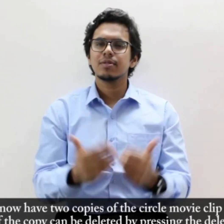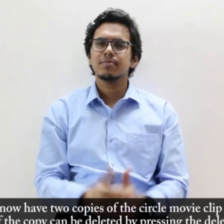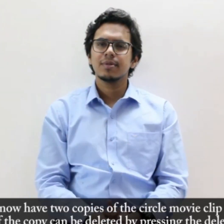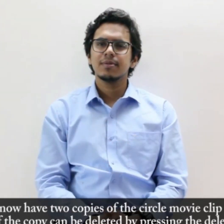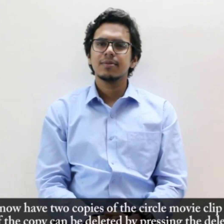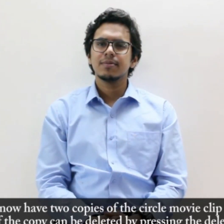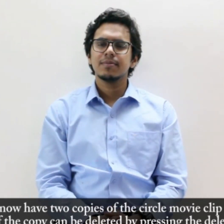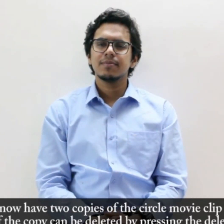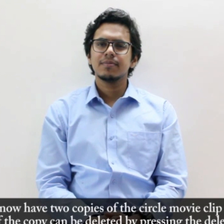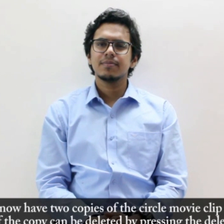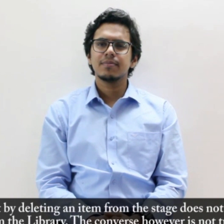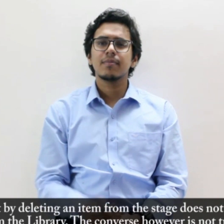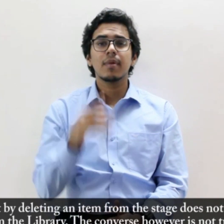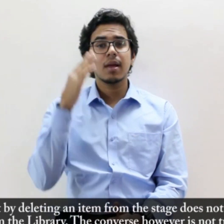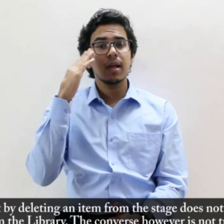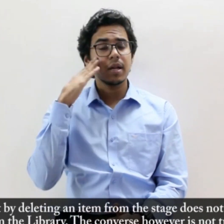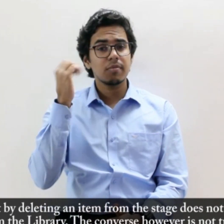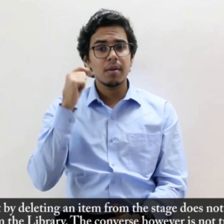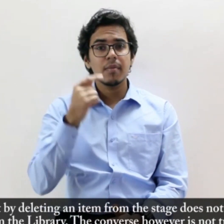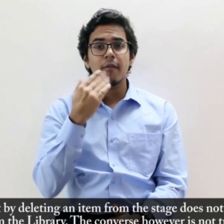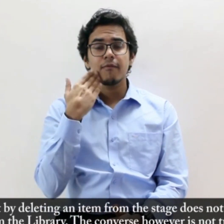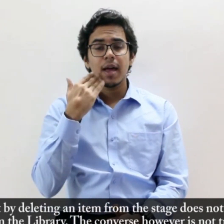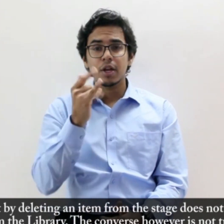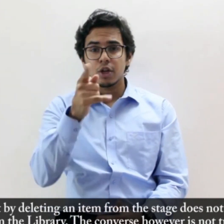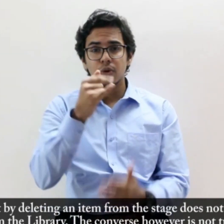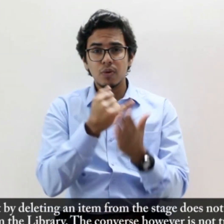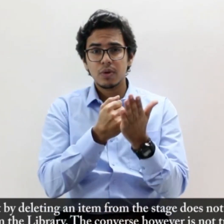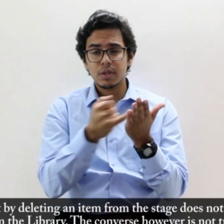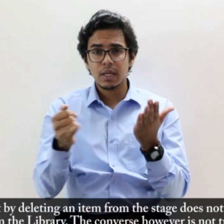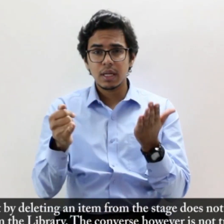copy can be deleted by pressing the delete key.